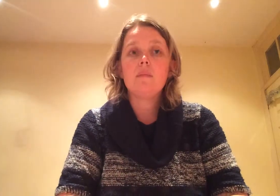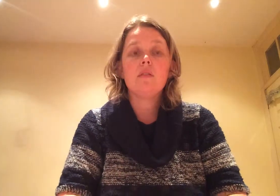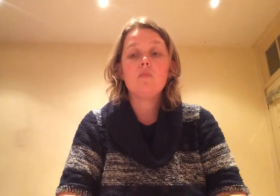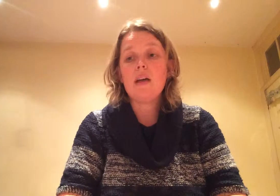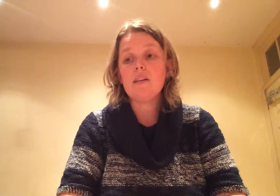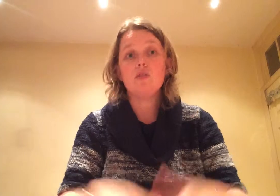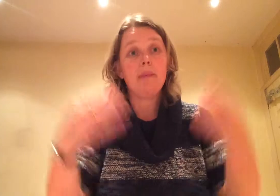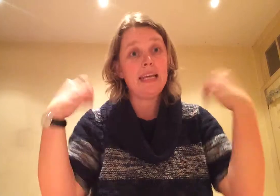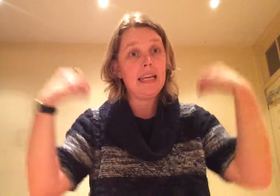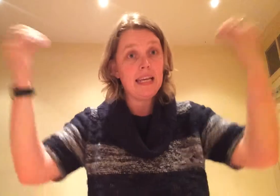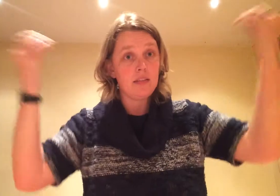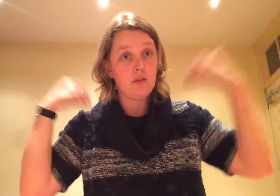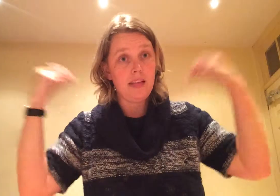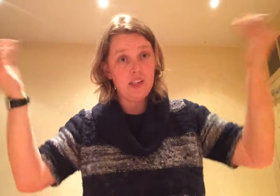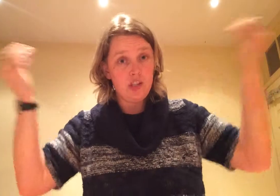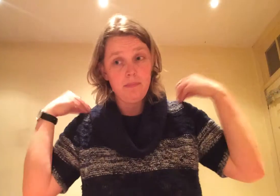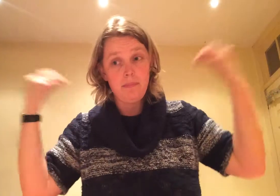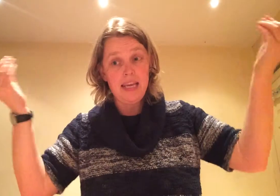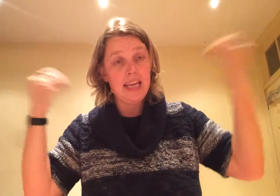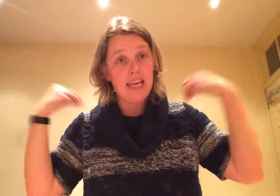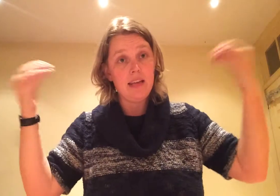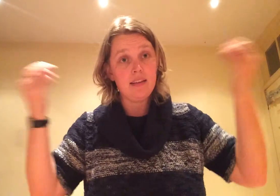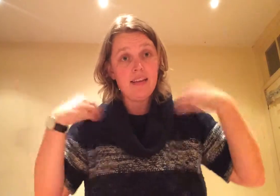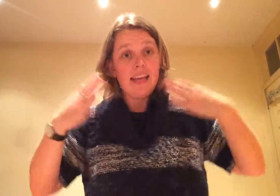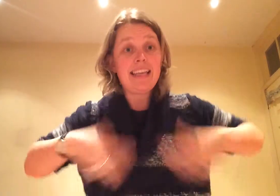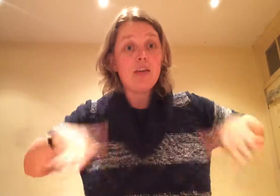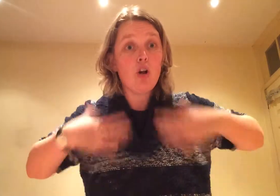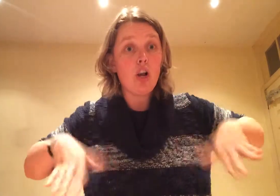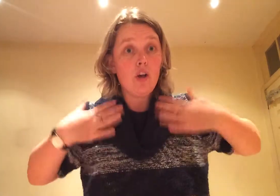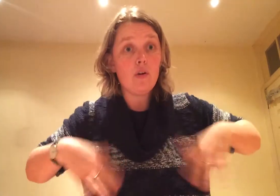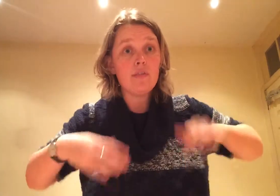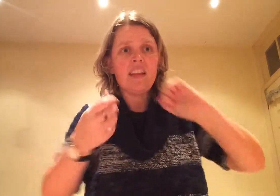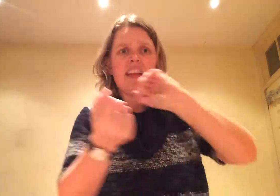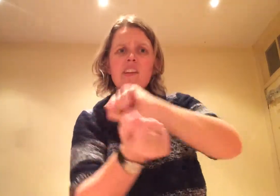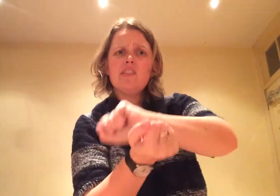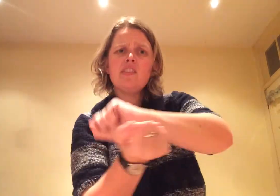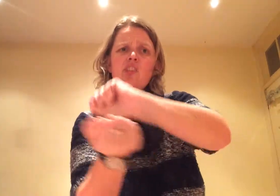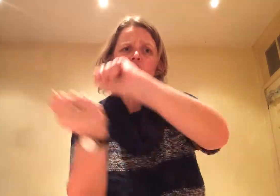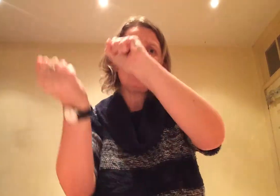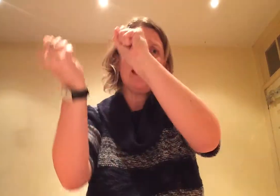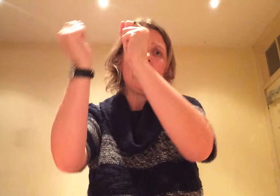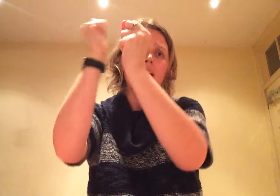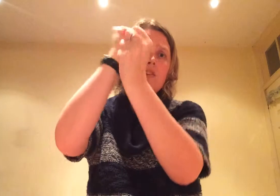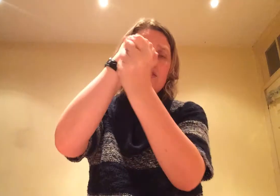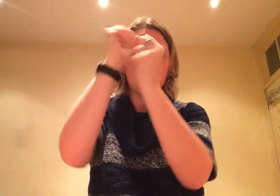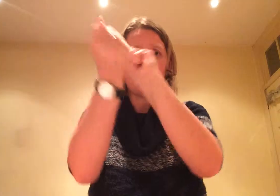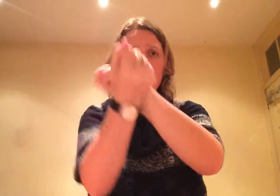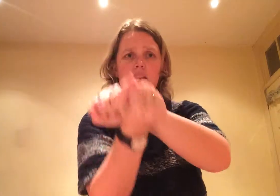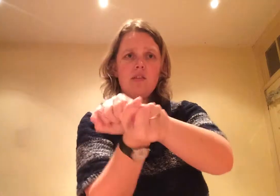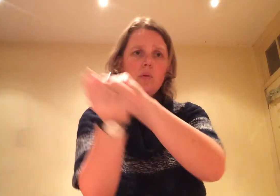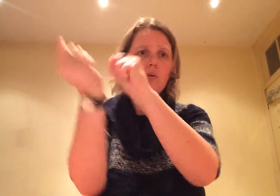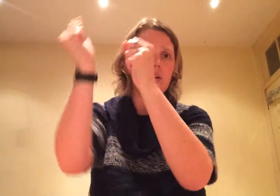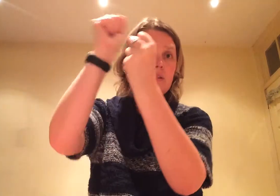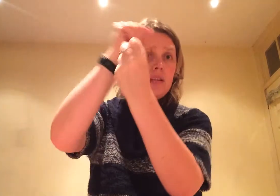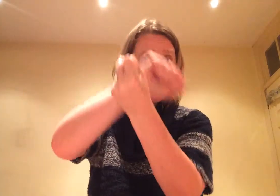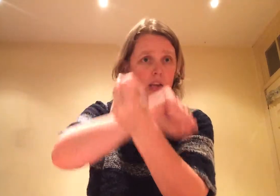You might do PE, sort of like gym, PE, and get your clothes and change. You see my hands go across.